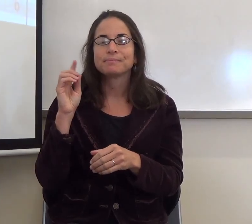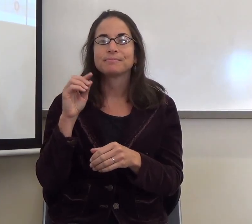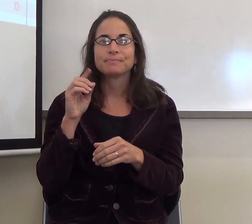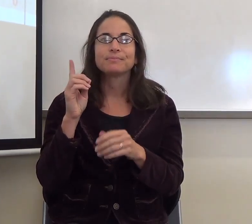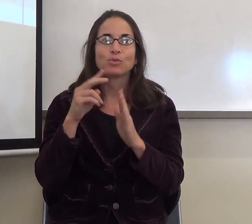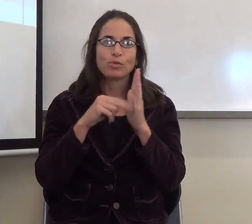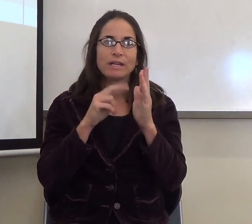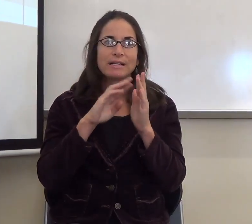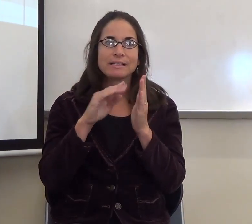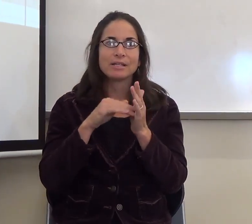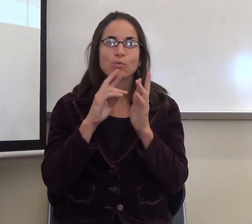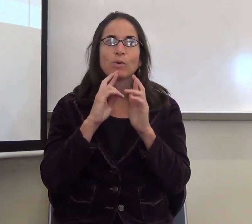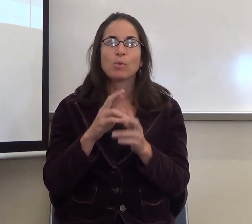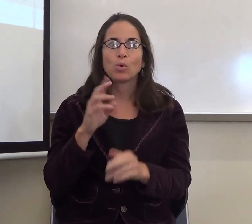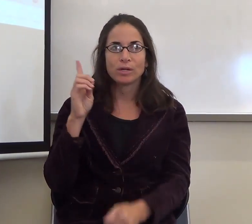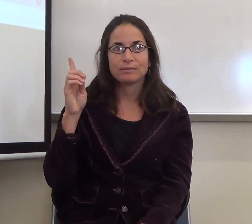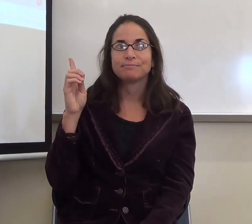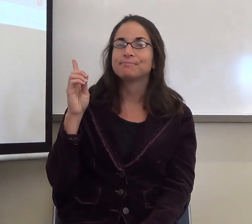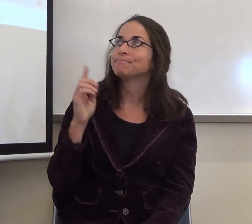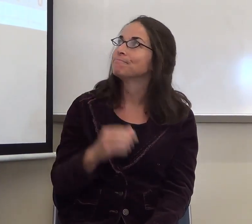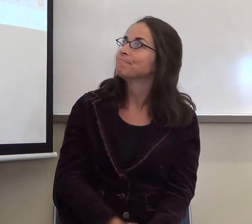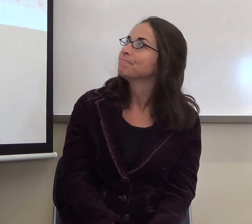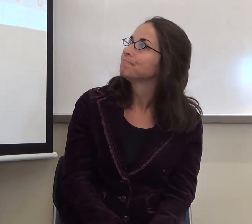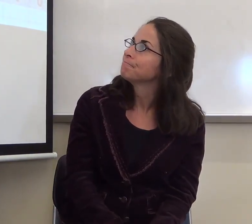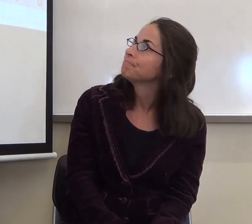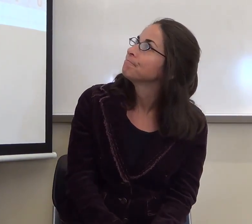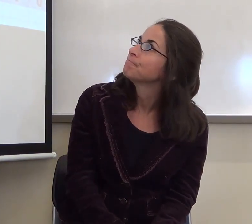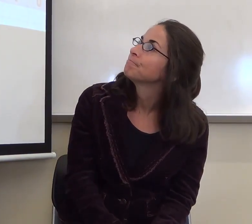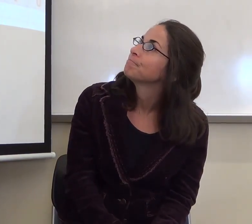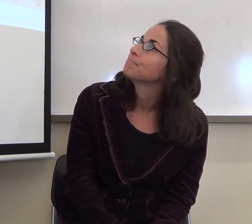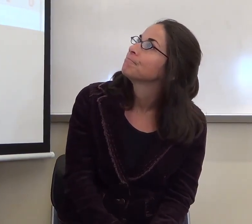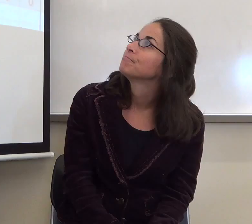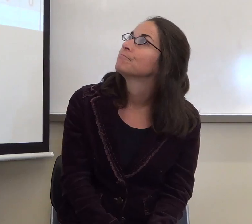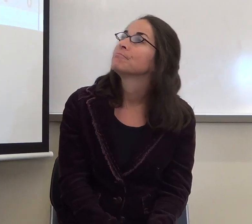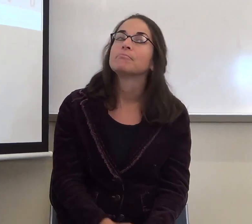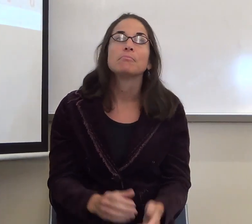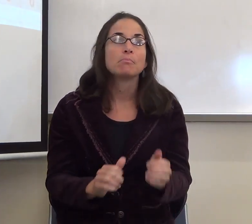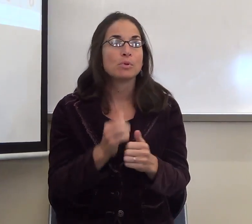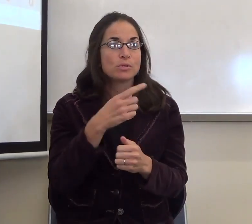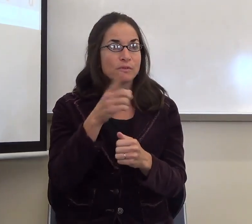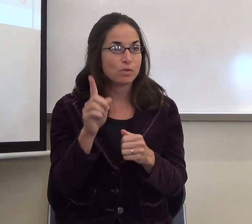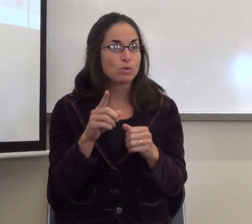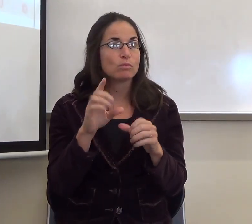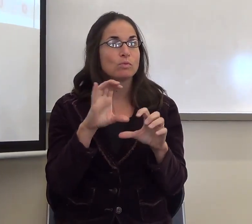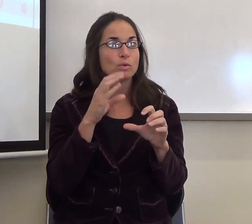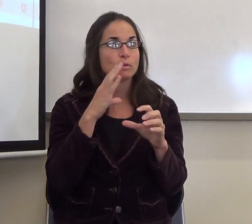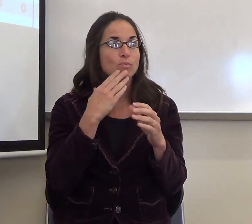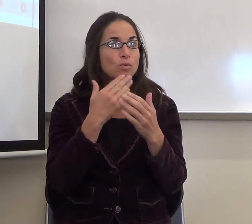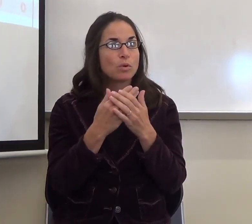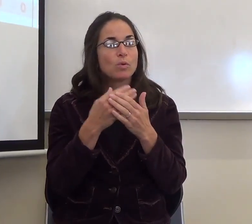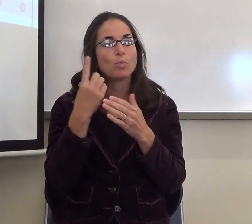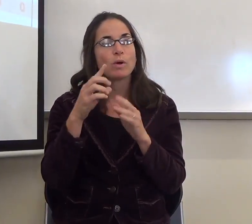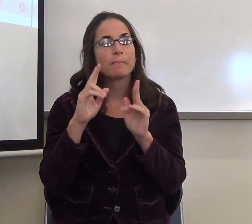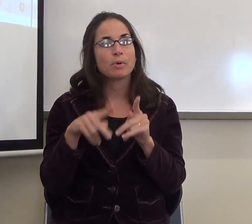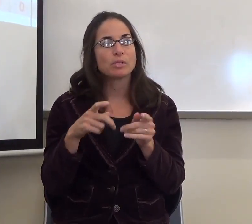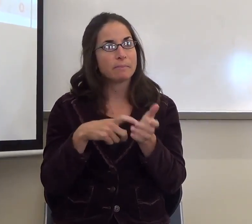Yeah, I think I checked this over pretty carefully. Okay, so most people are in good shape. One person needs to get down there and talk to